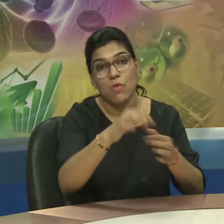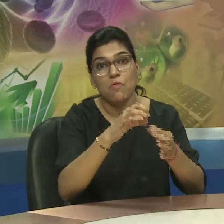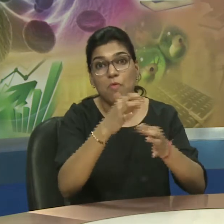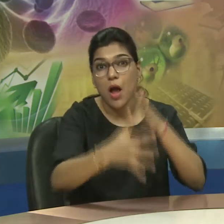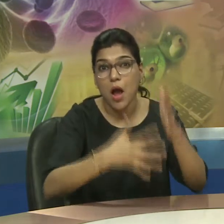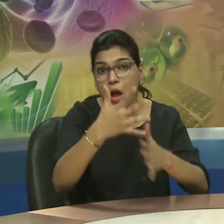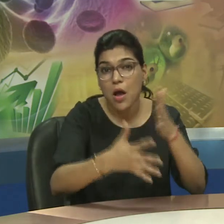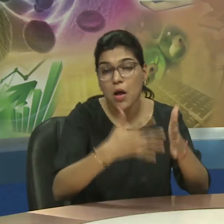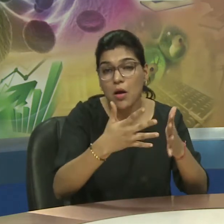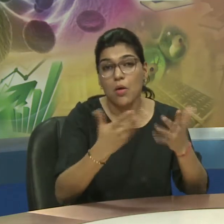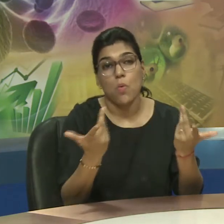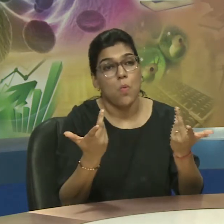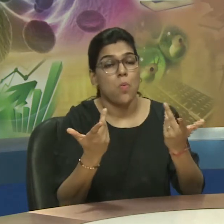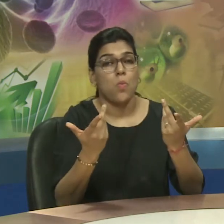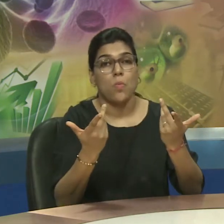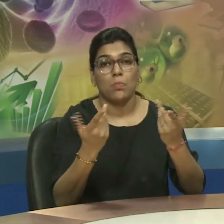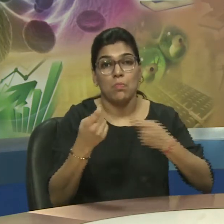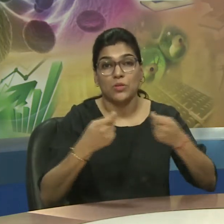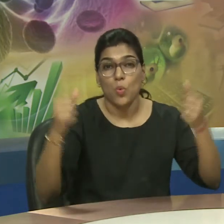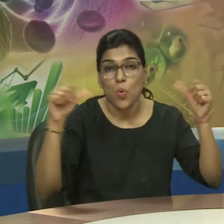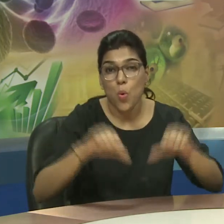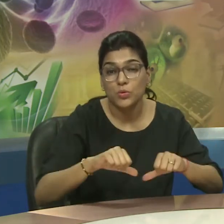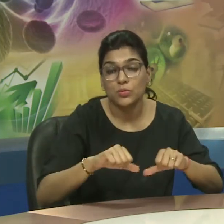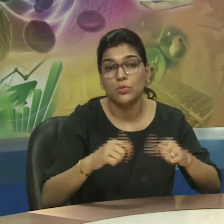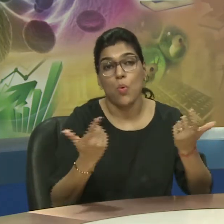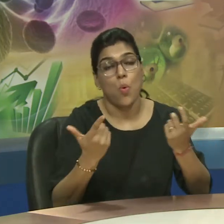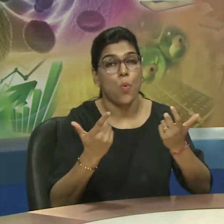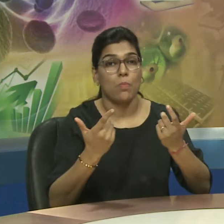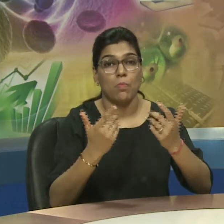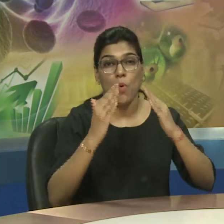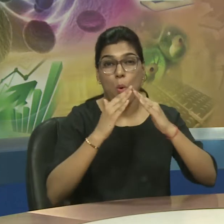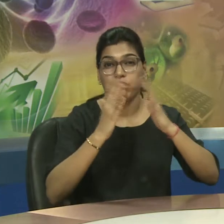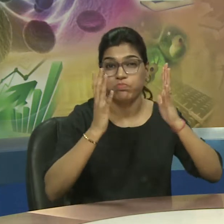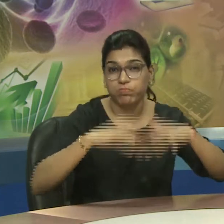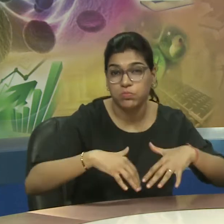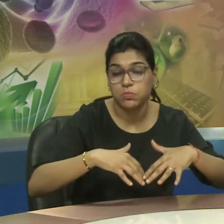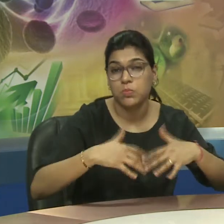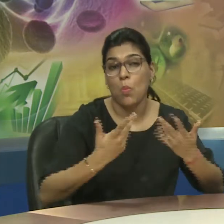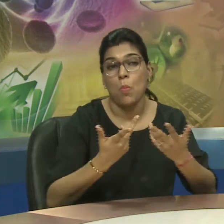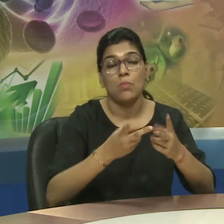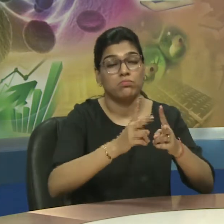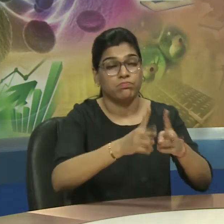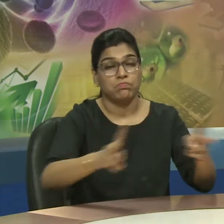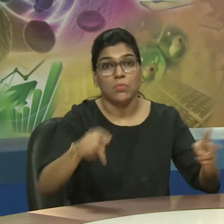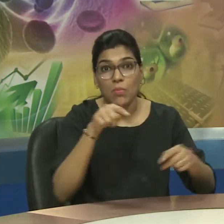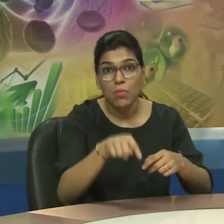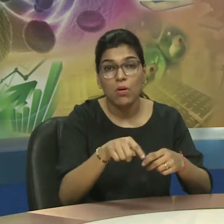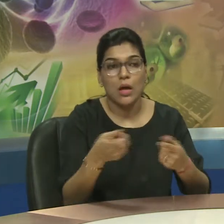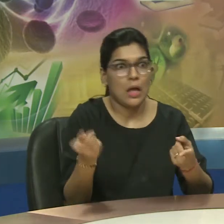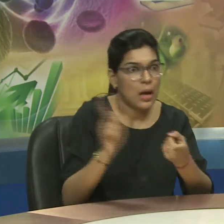An endowment policy, on the other hand, runs